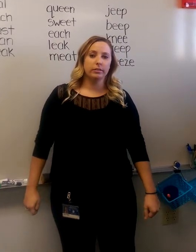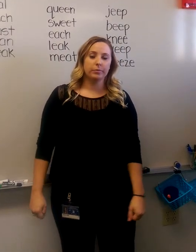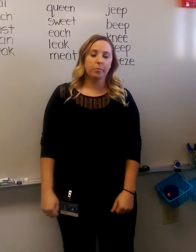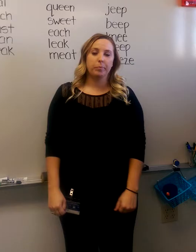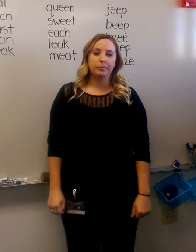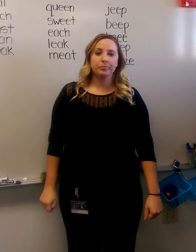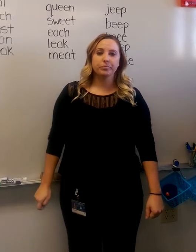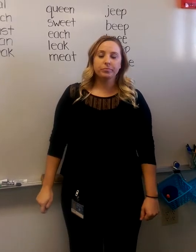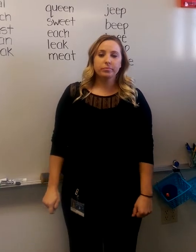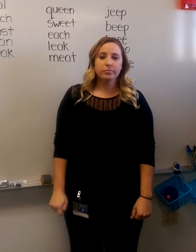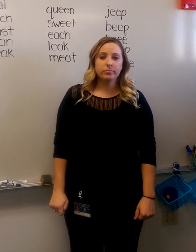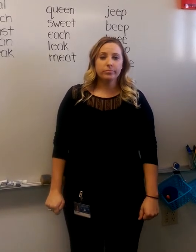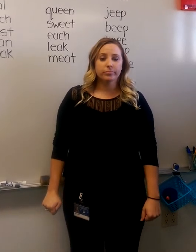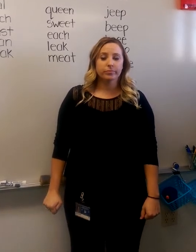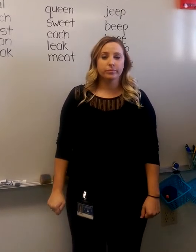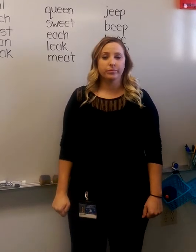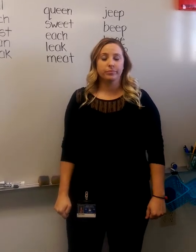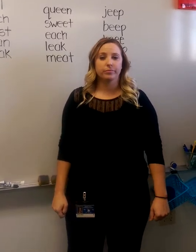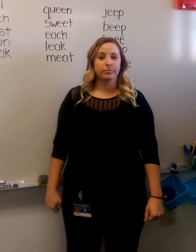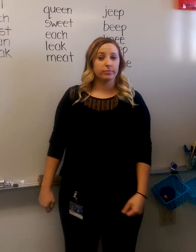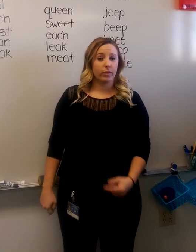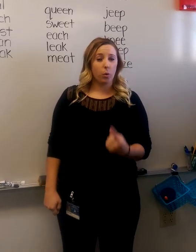I will give one candy to each of you.